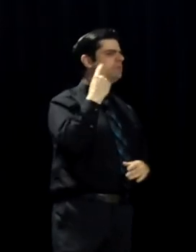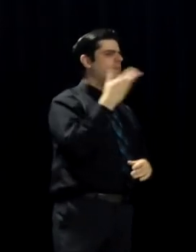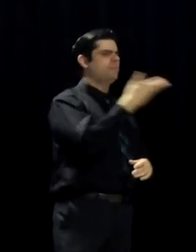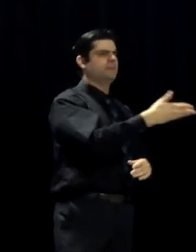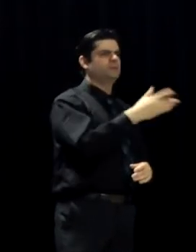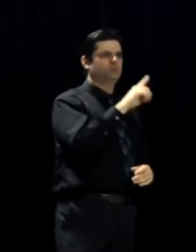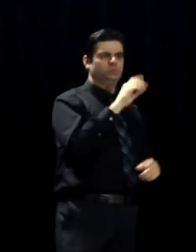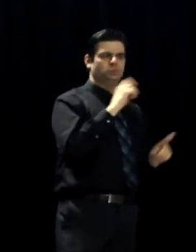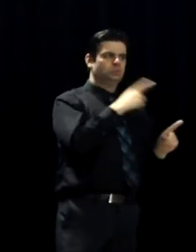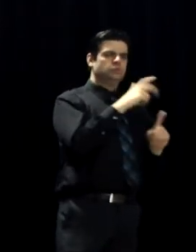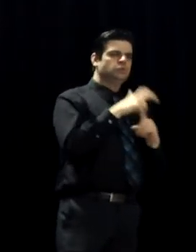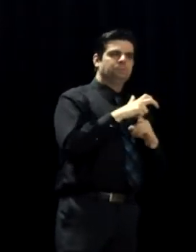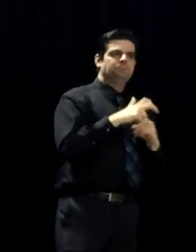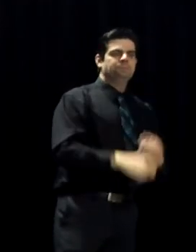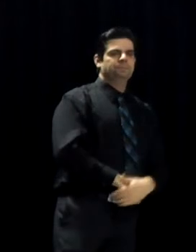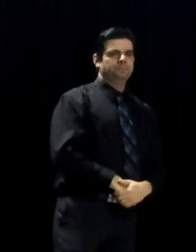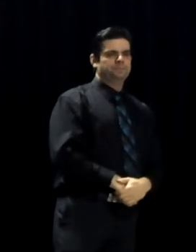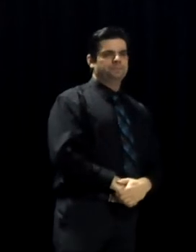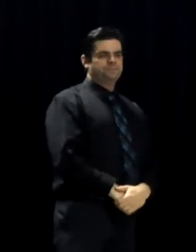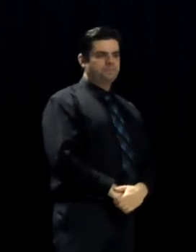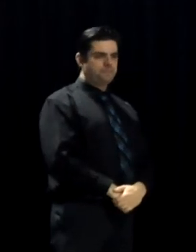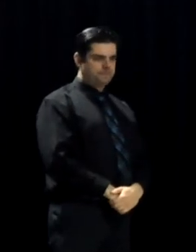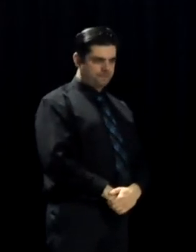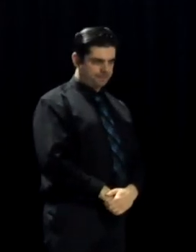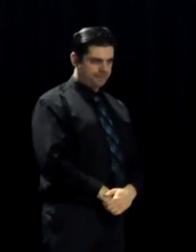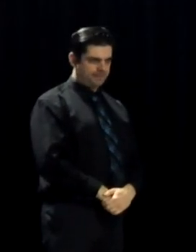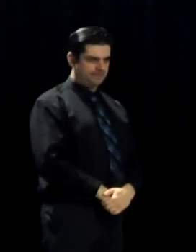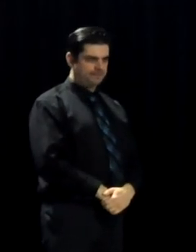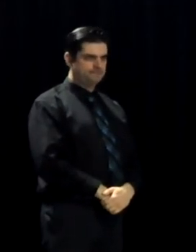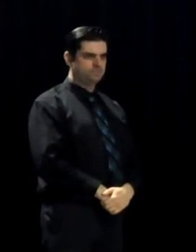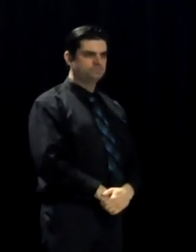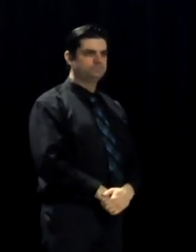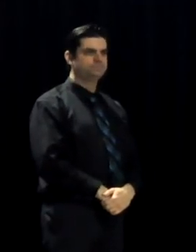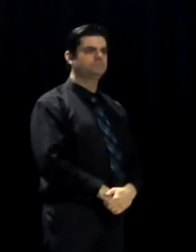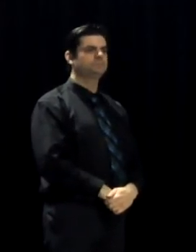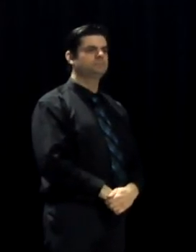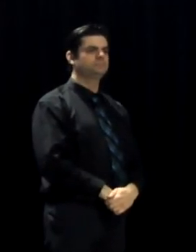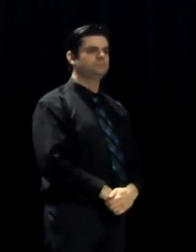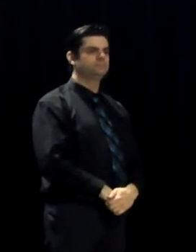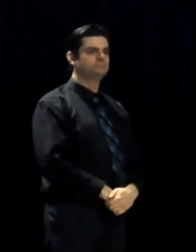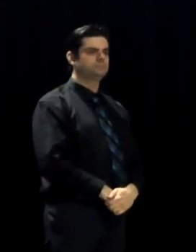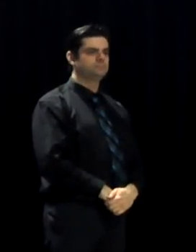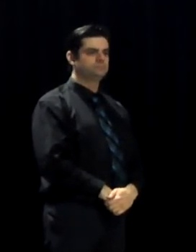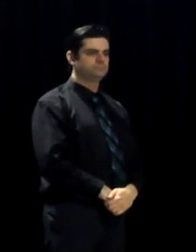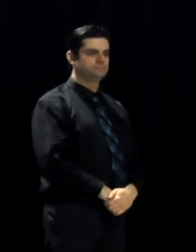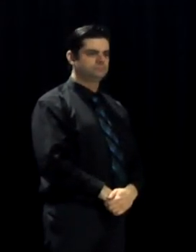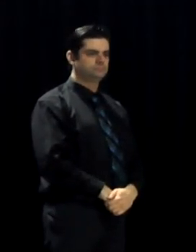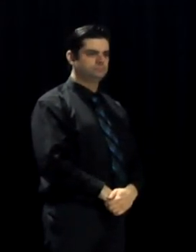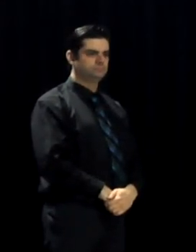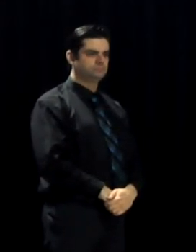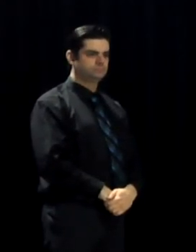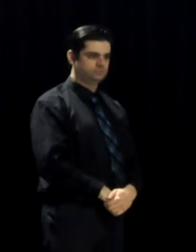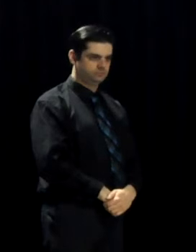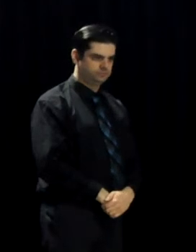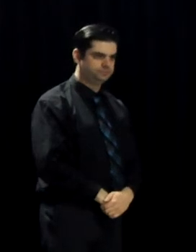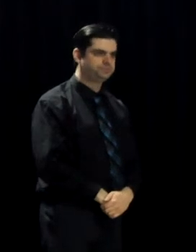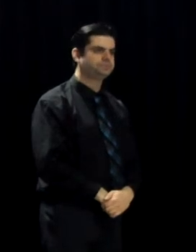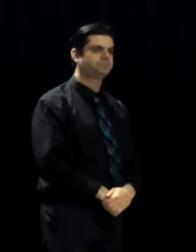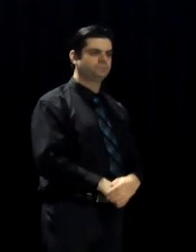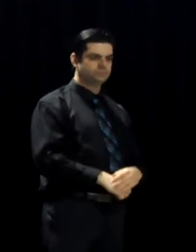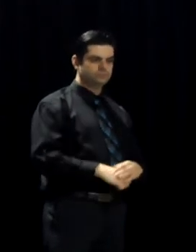Also, on our regional call, another 50 or so businesses signed up, attested on